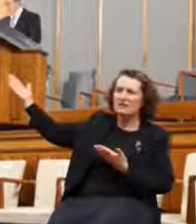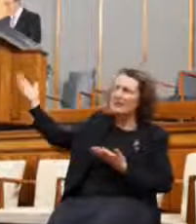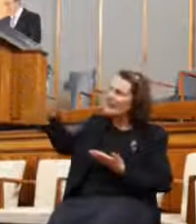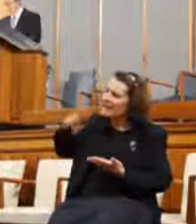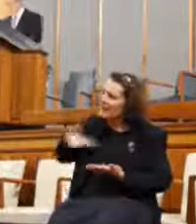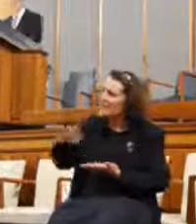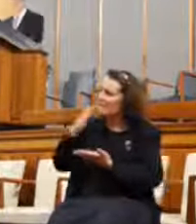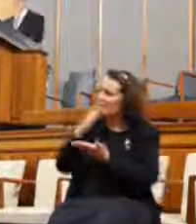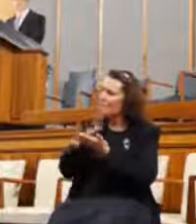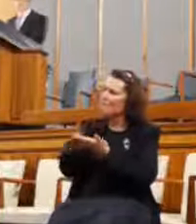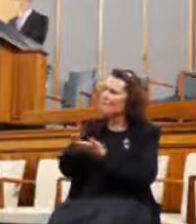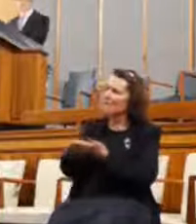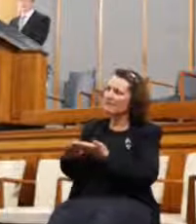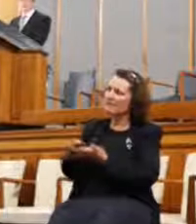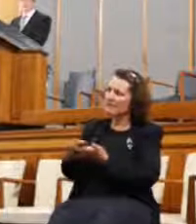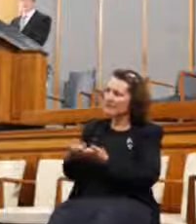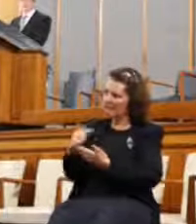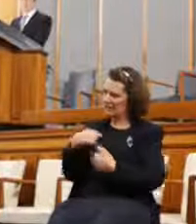pardon. Red,